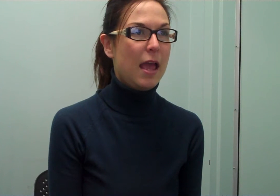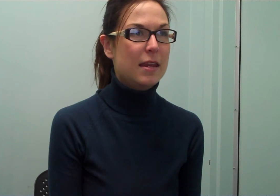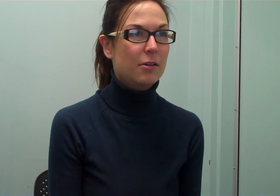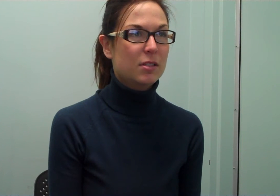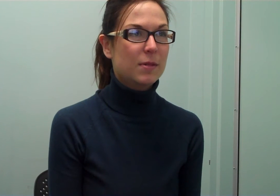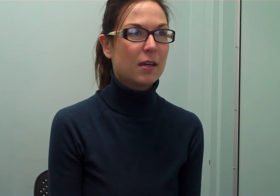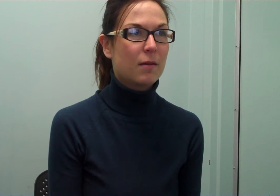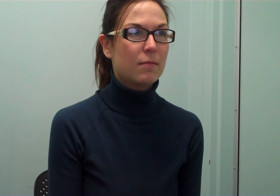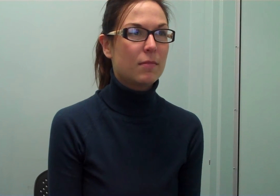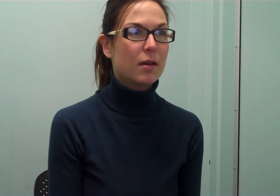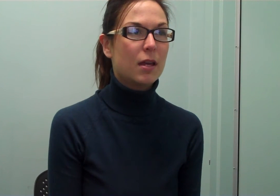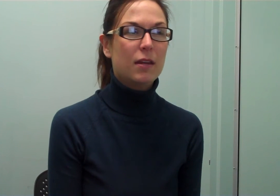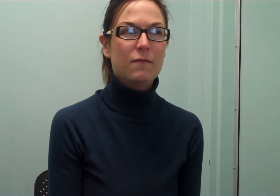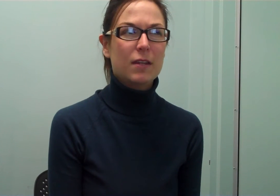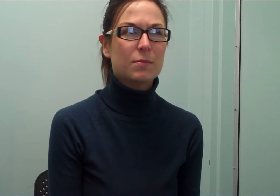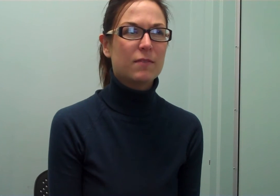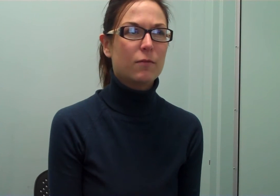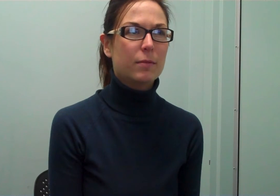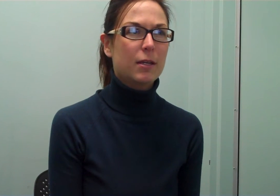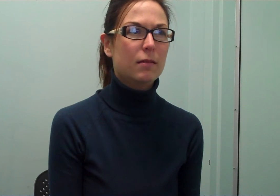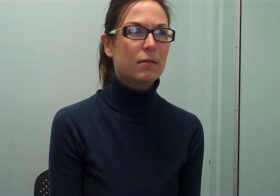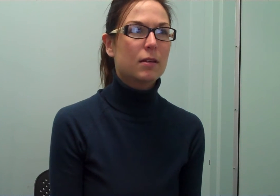and now it's become an investment for me.